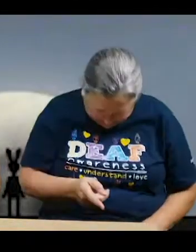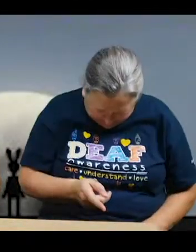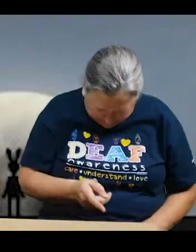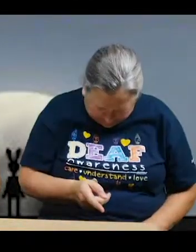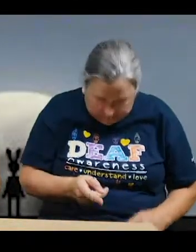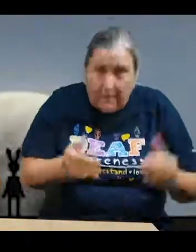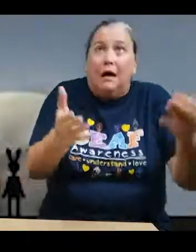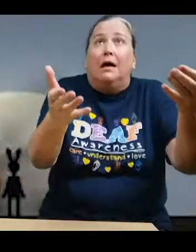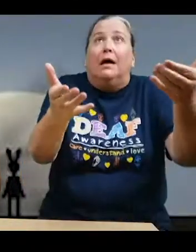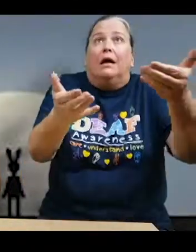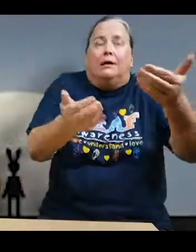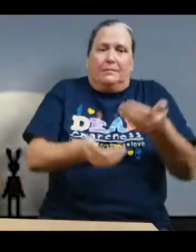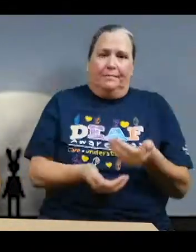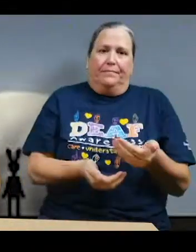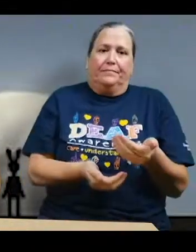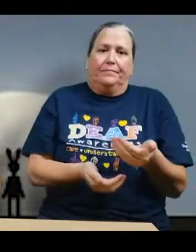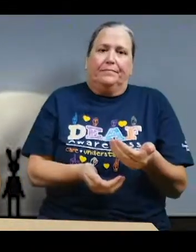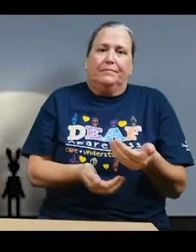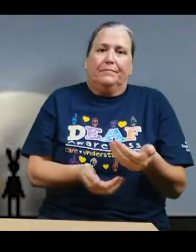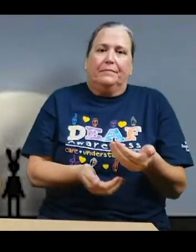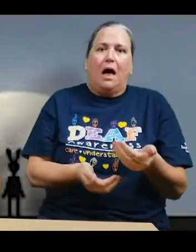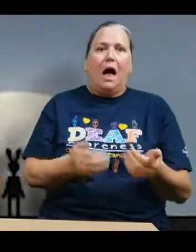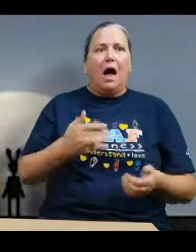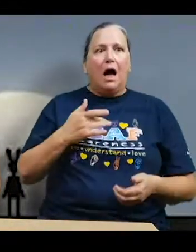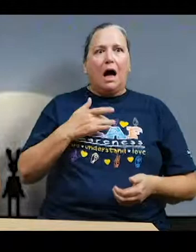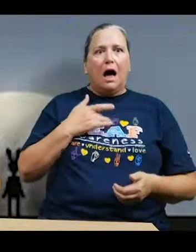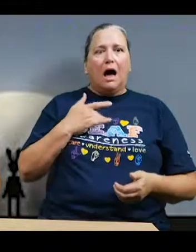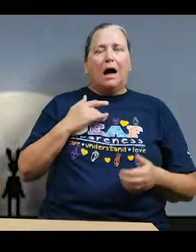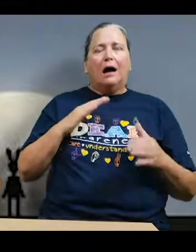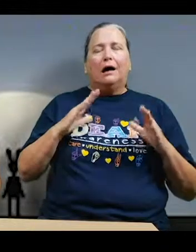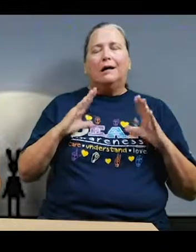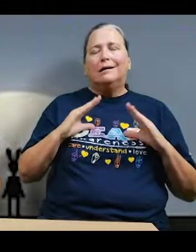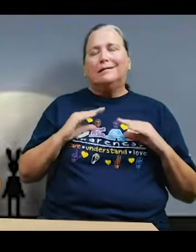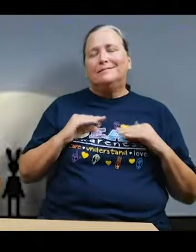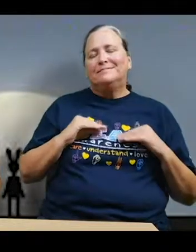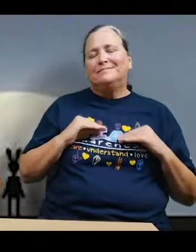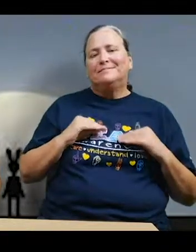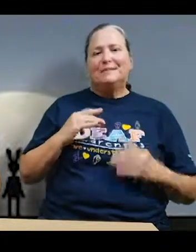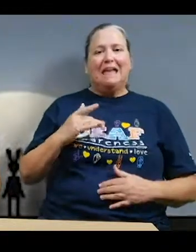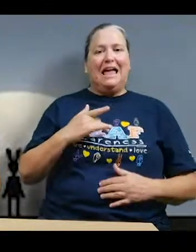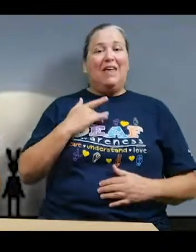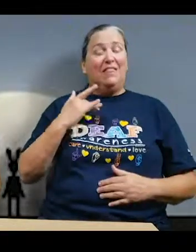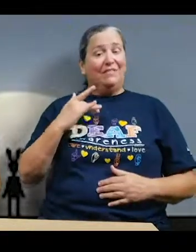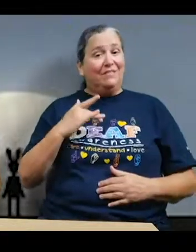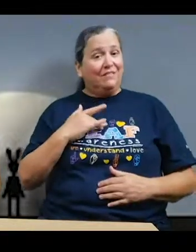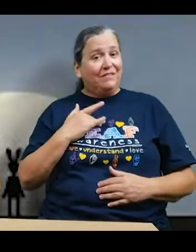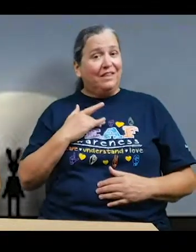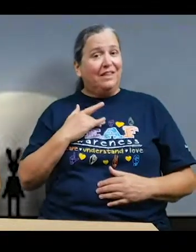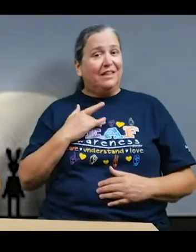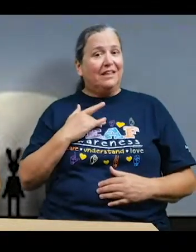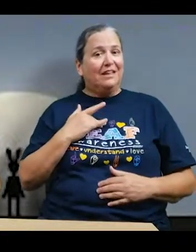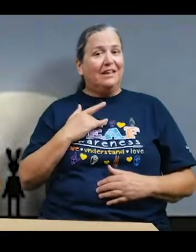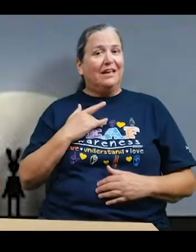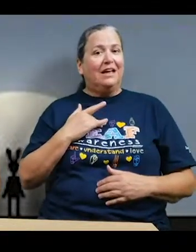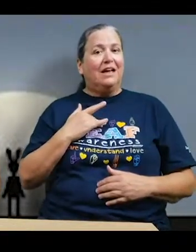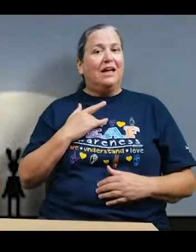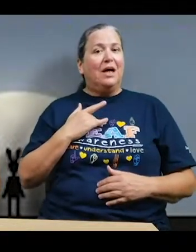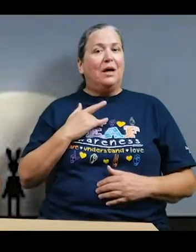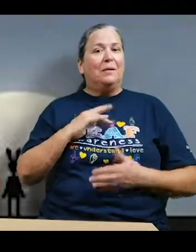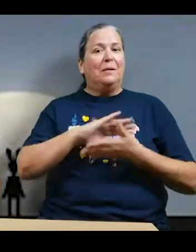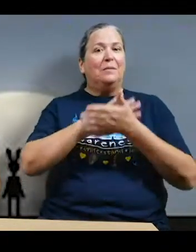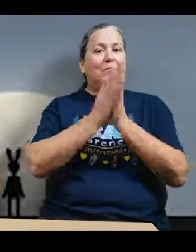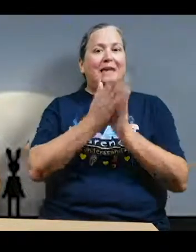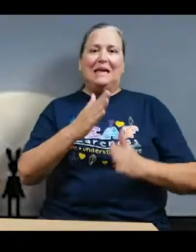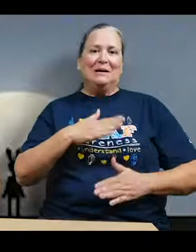Bryce's arms, the rabbit felt a rush of relief, and the feeling of relief was followed by one of